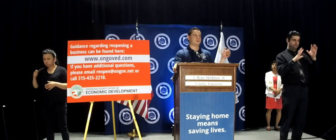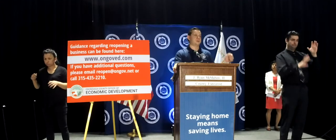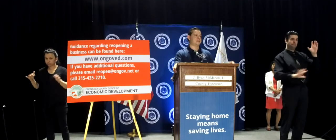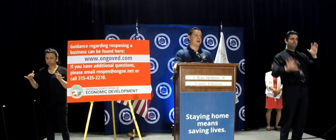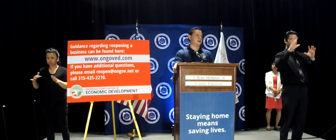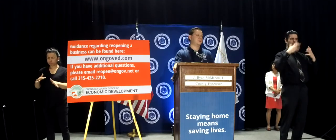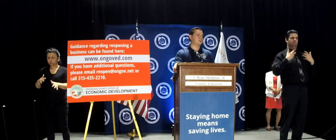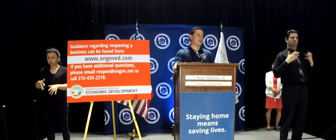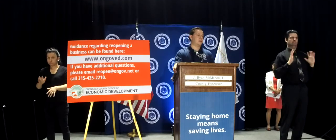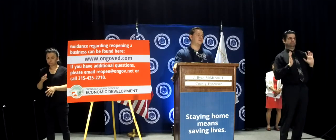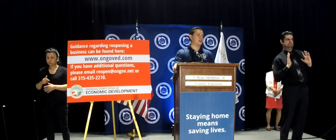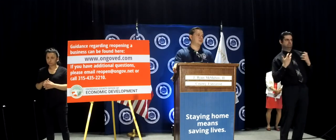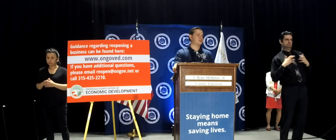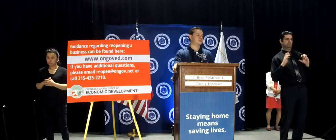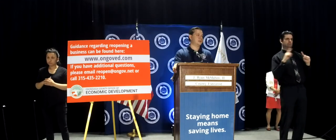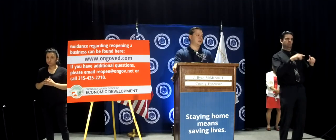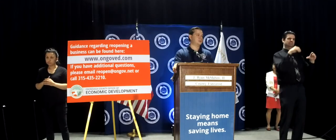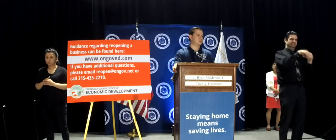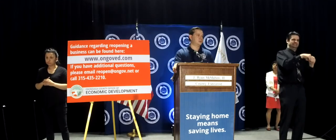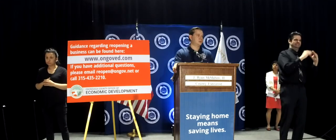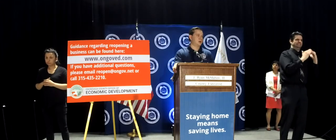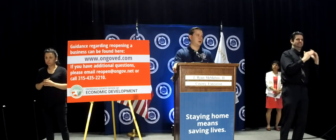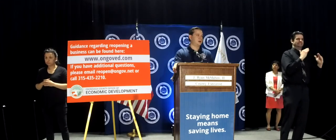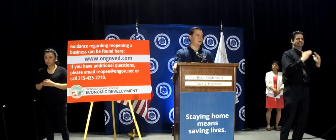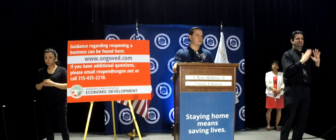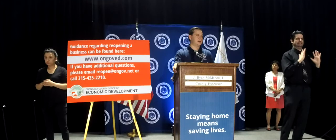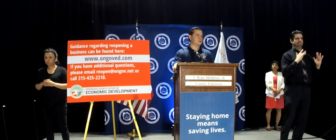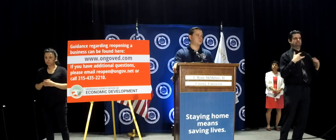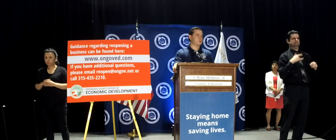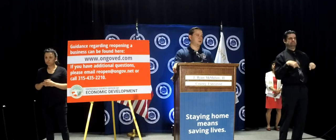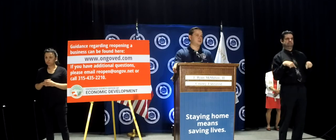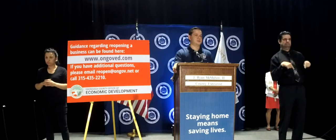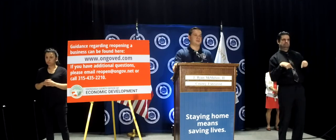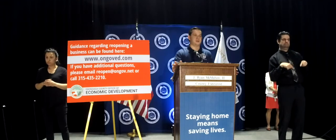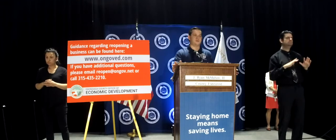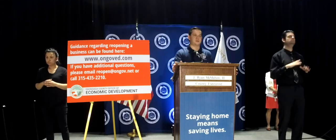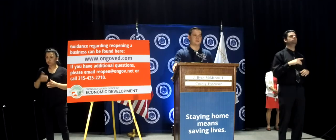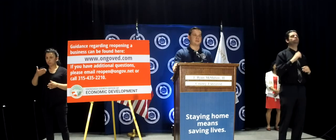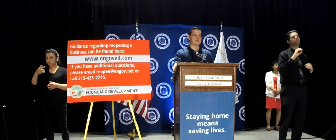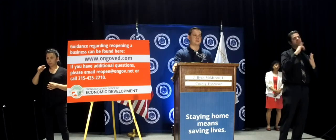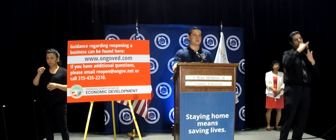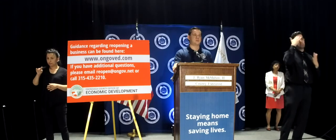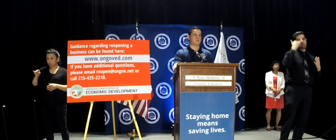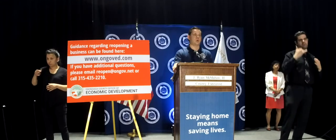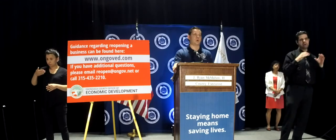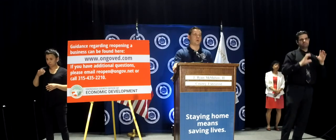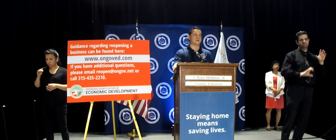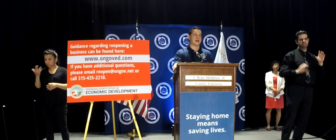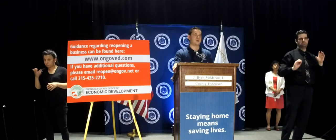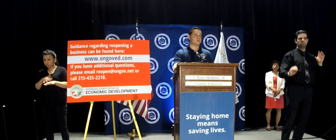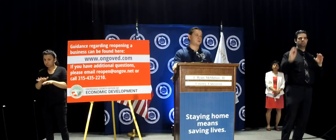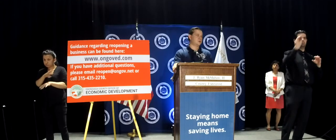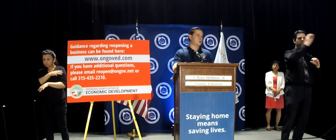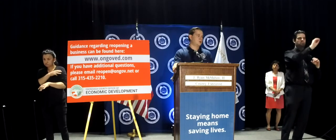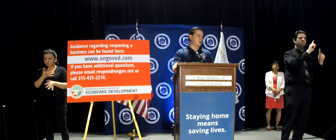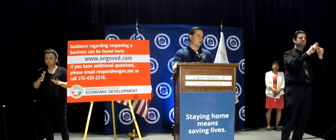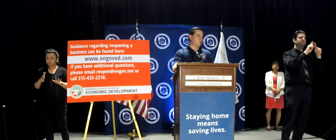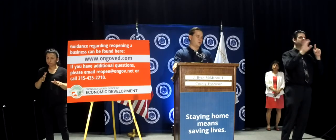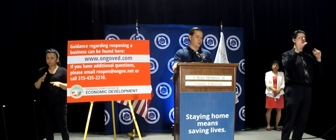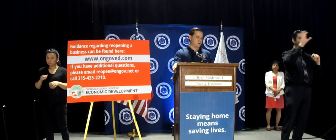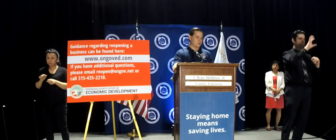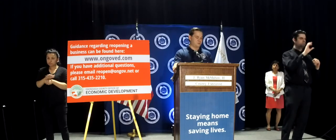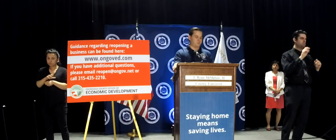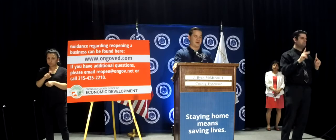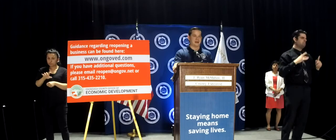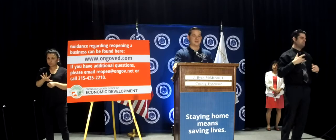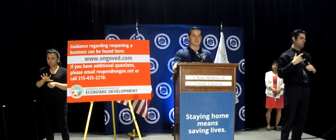over the data, not a lot of cases to date. Is that just because it's easier to physically distance, more rural towns,